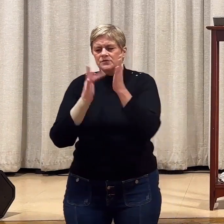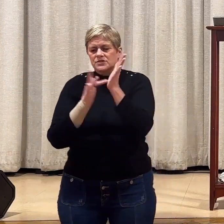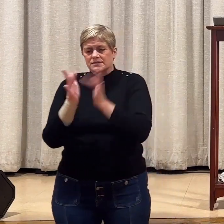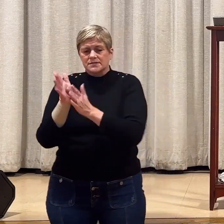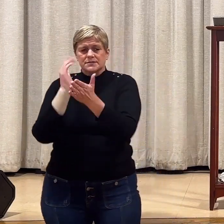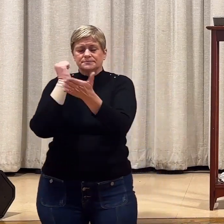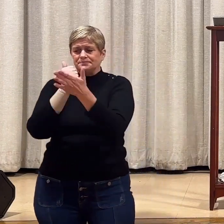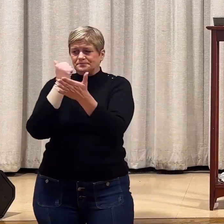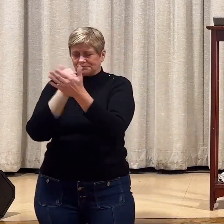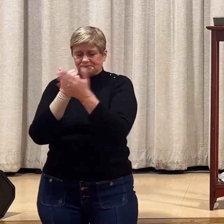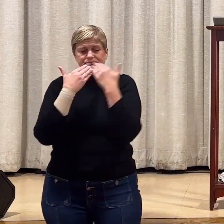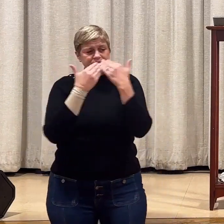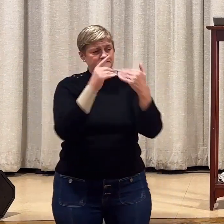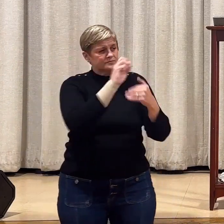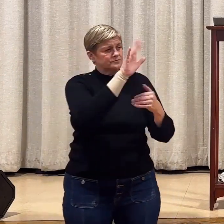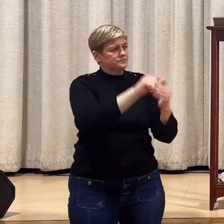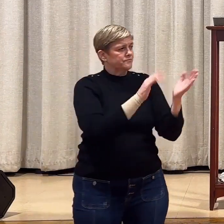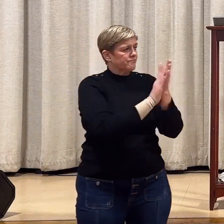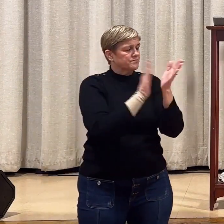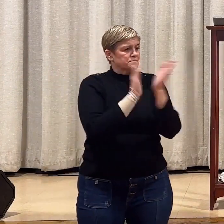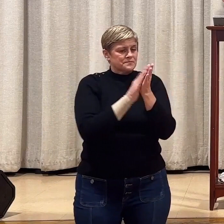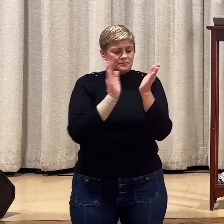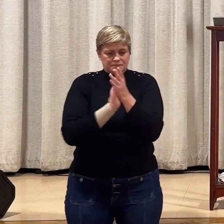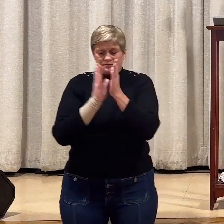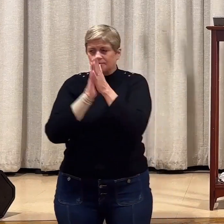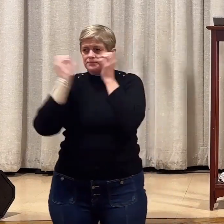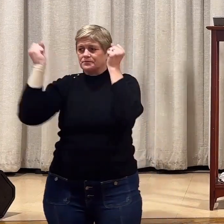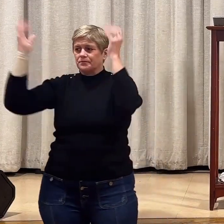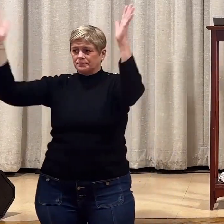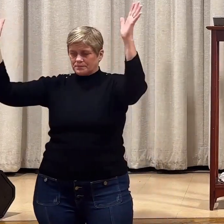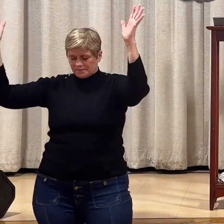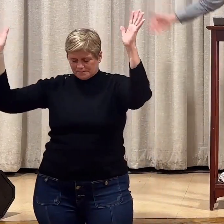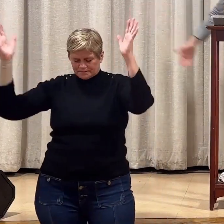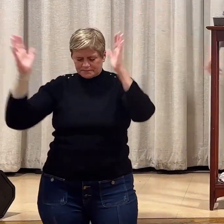soul. Amen. Thank you, Troy. Hallelujah.